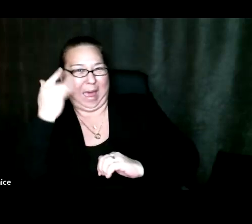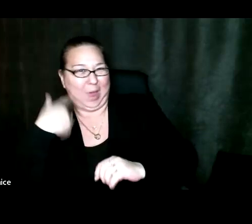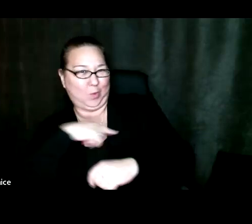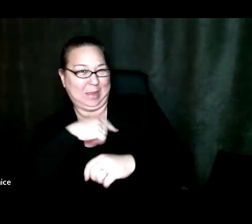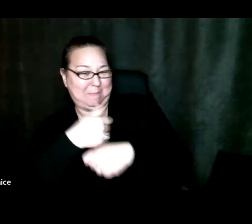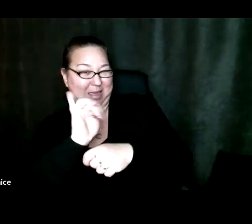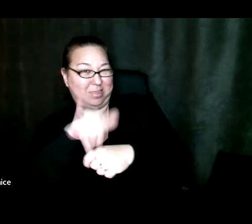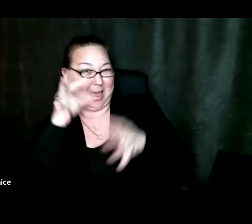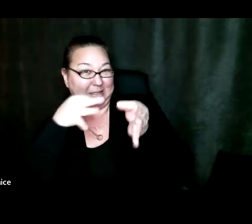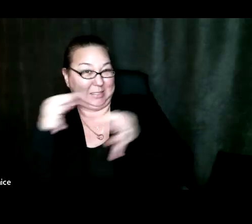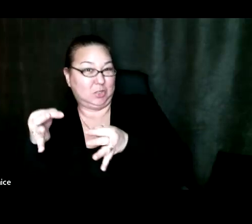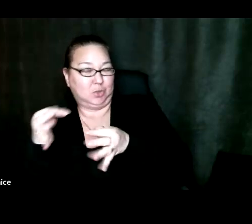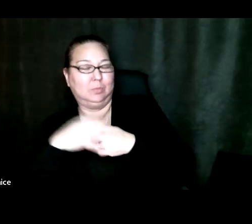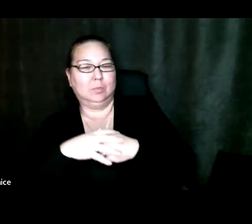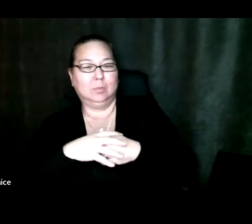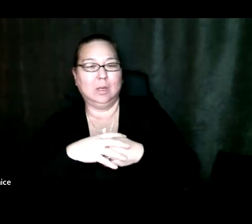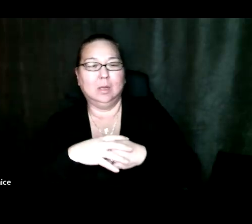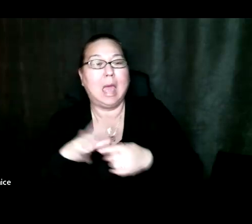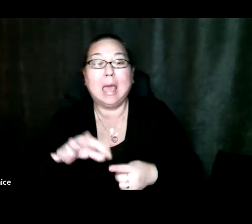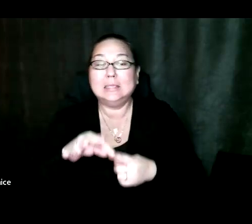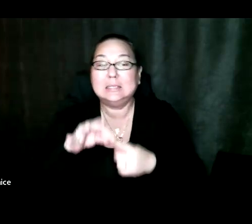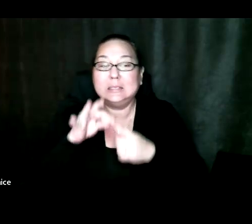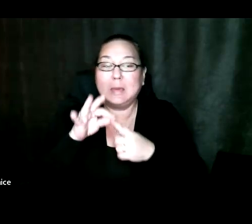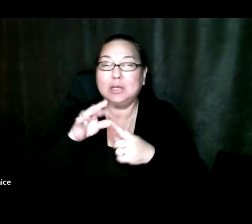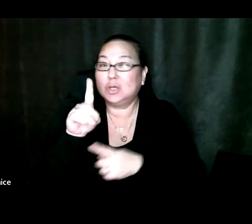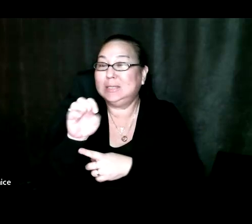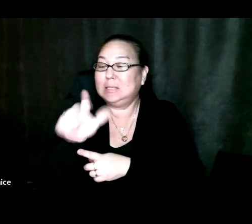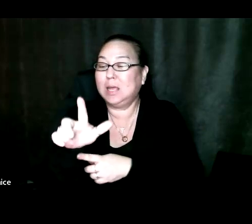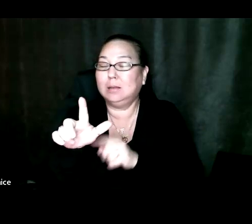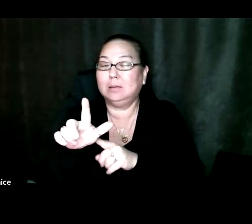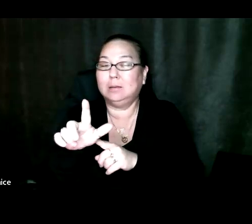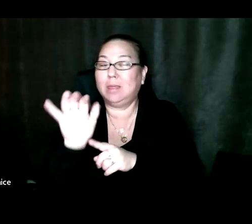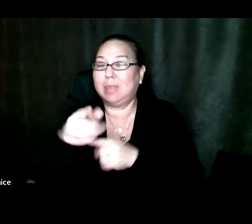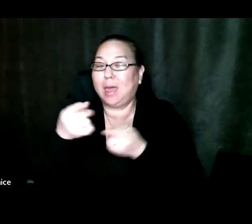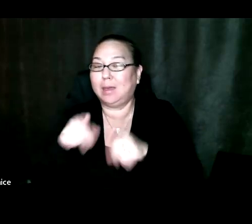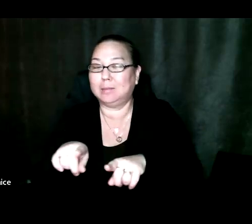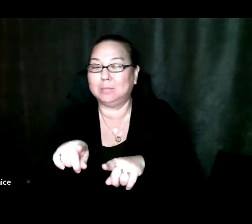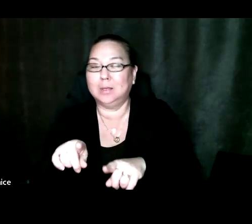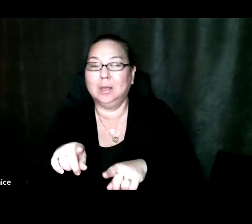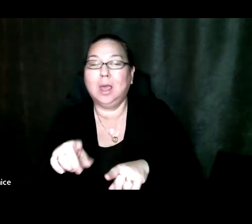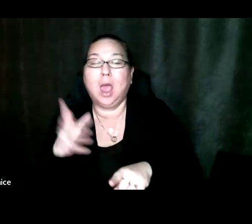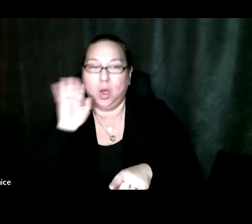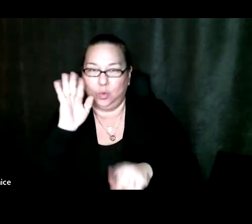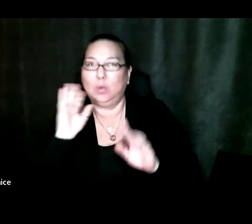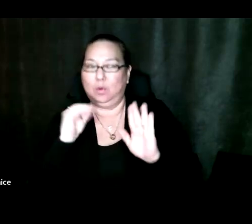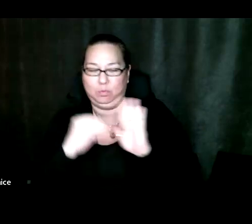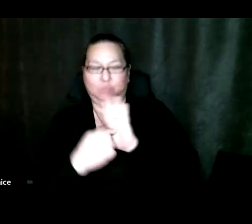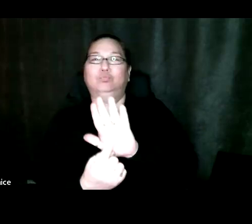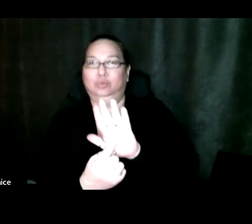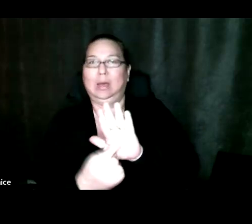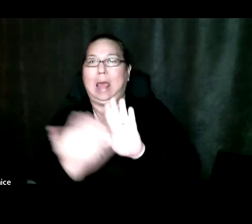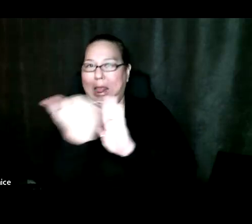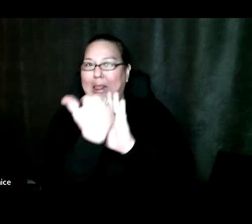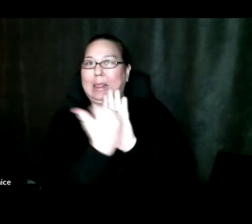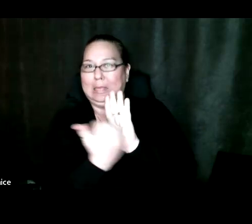special deal that happens, anything that doesn't follow a specific rule, a preordained thing, will be out there and will be listed, right? And so I